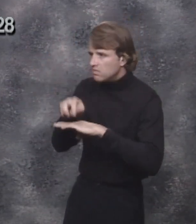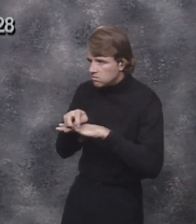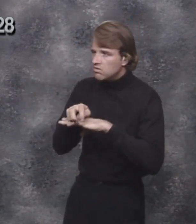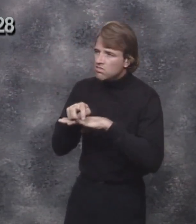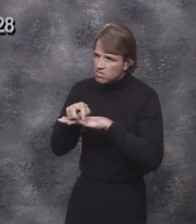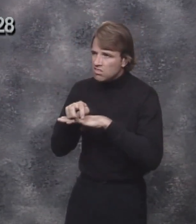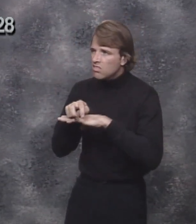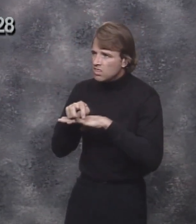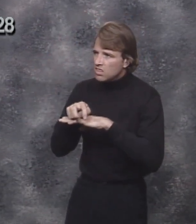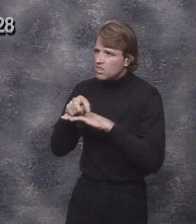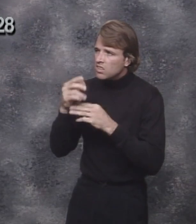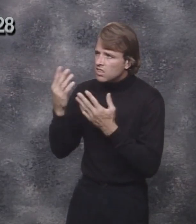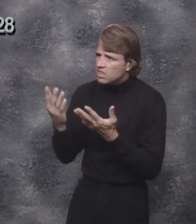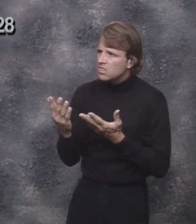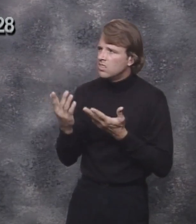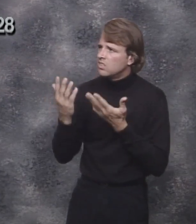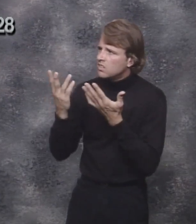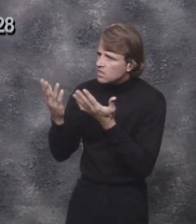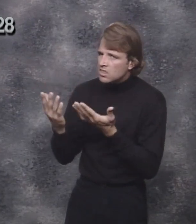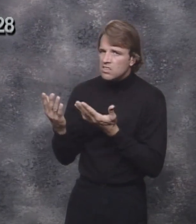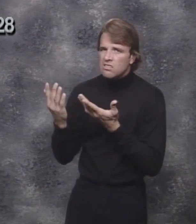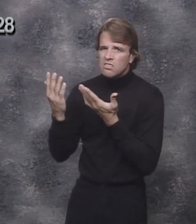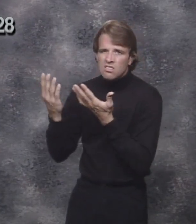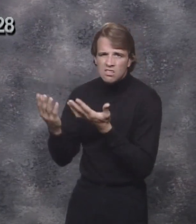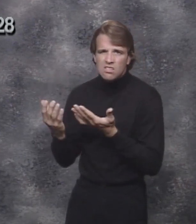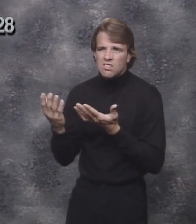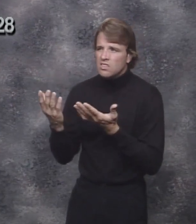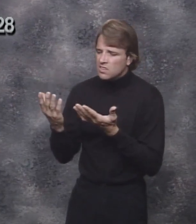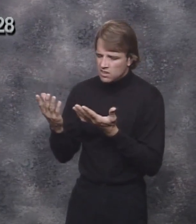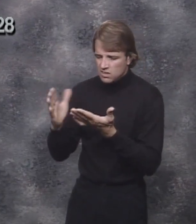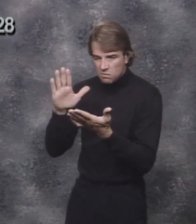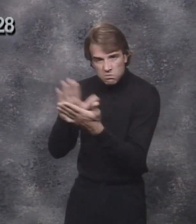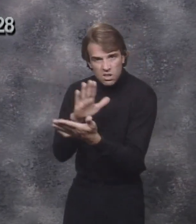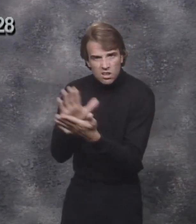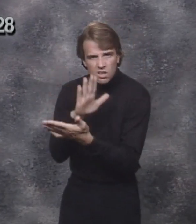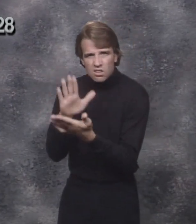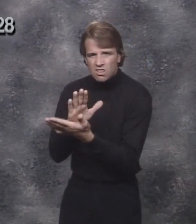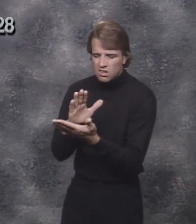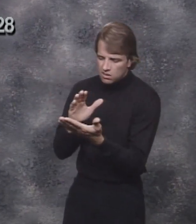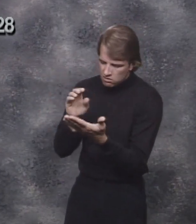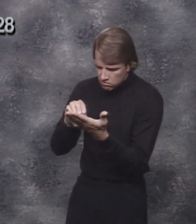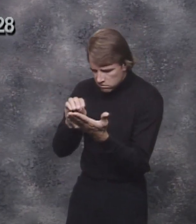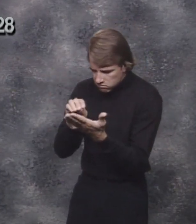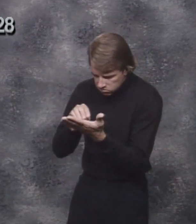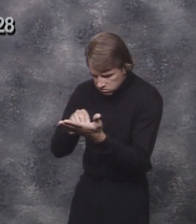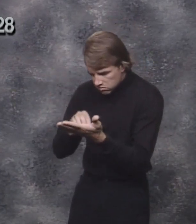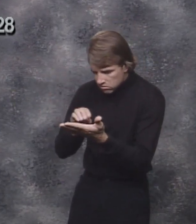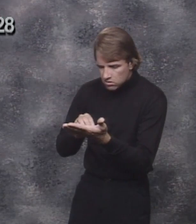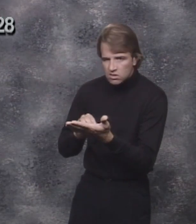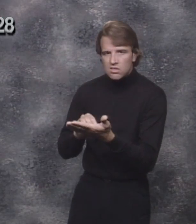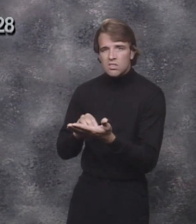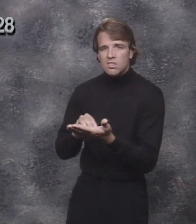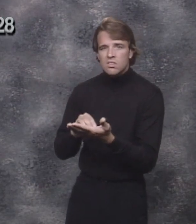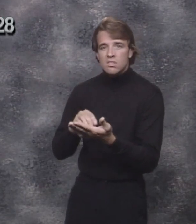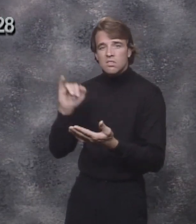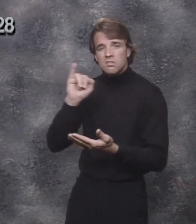to the hospital and sat there waiting and filling out forms,